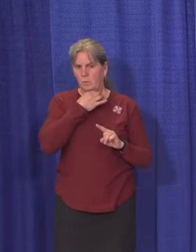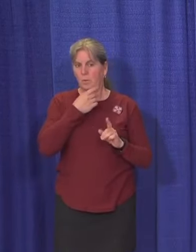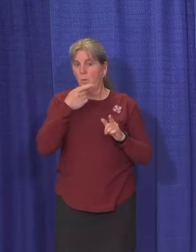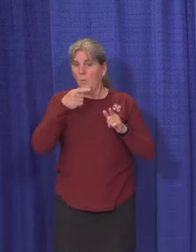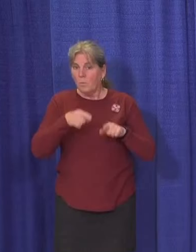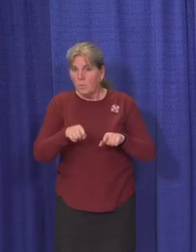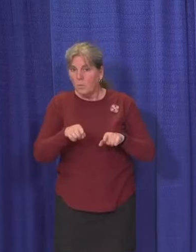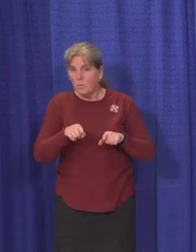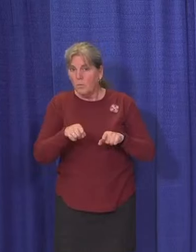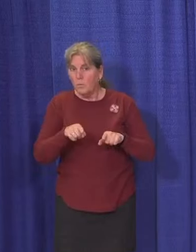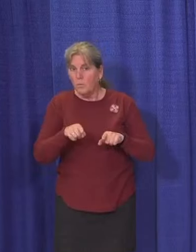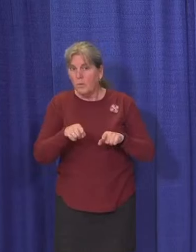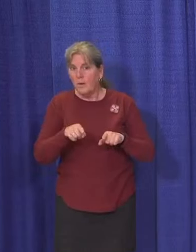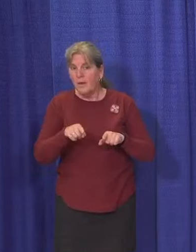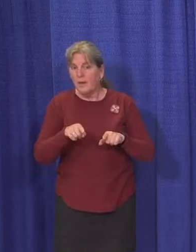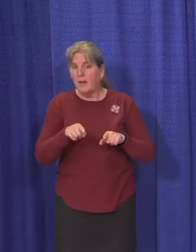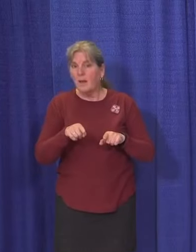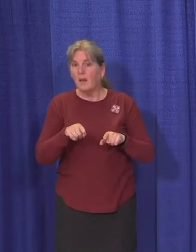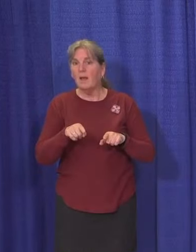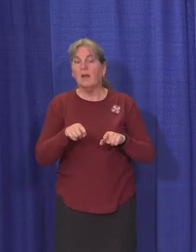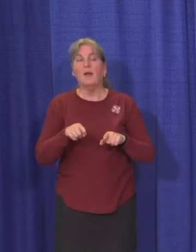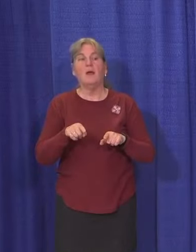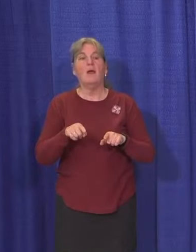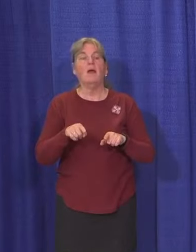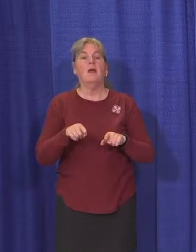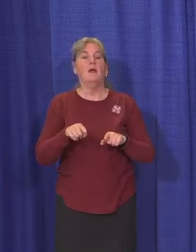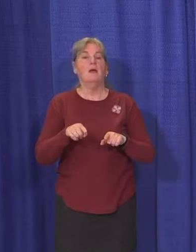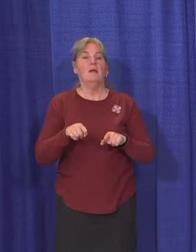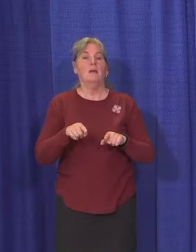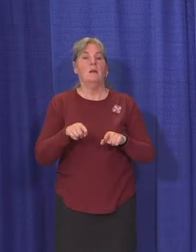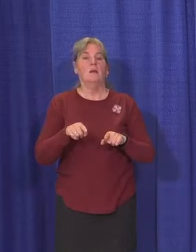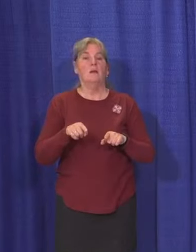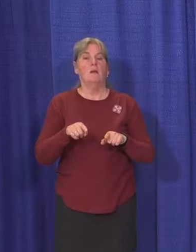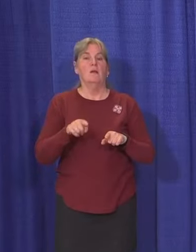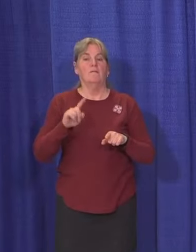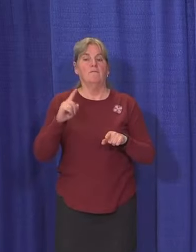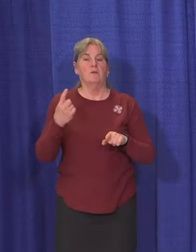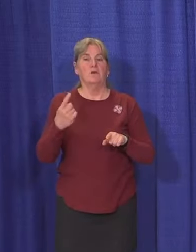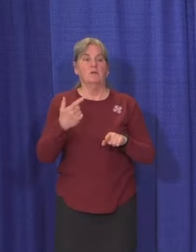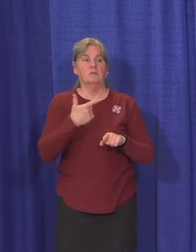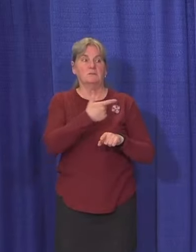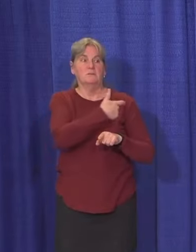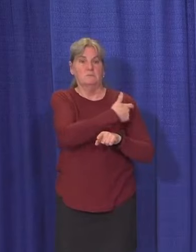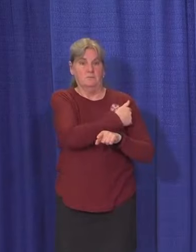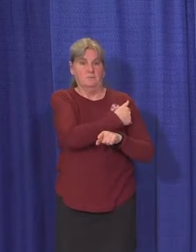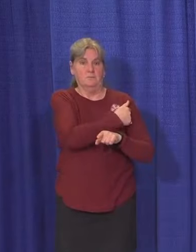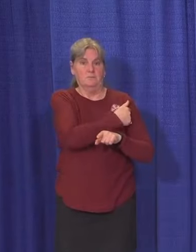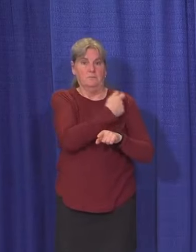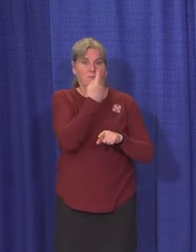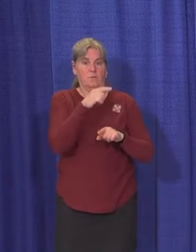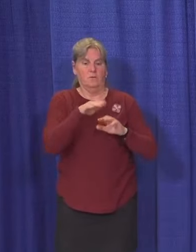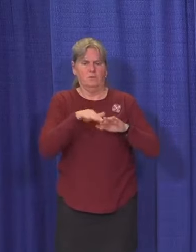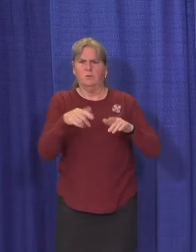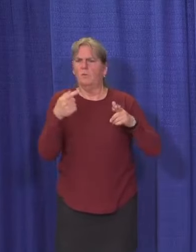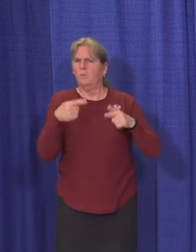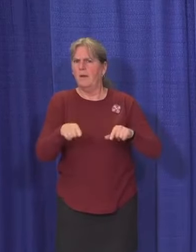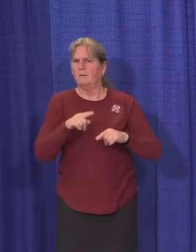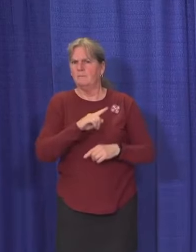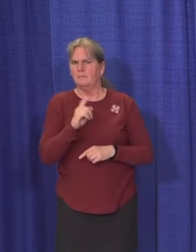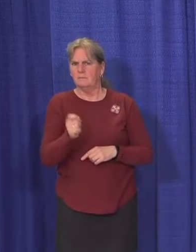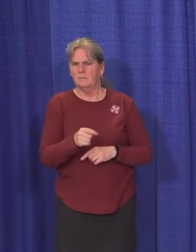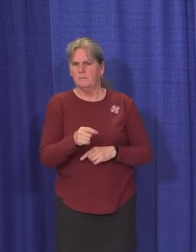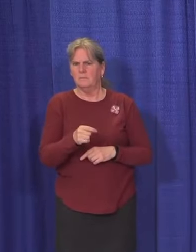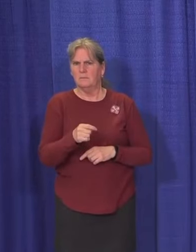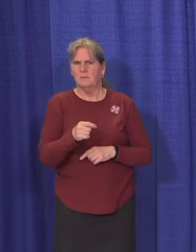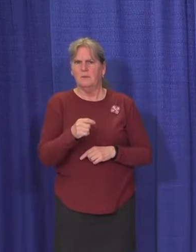exactly students can expect to, or youth rather, can expect to receive that first dose of vaccine? I know that the health minister said it'd